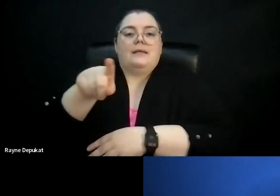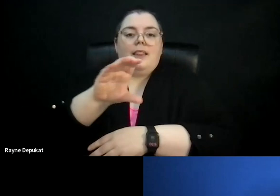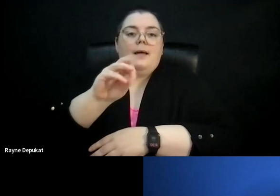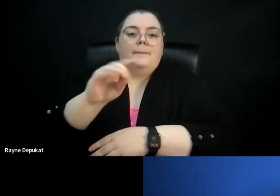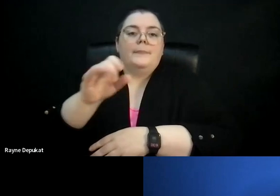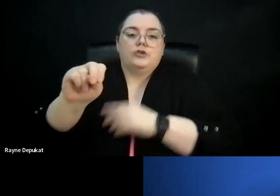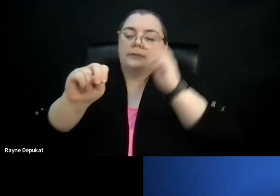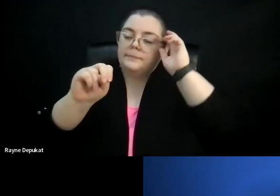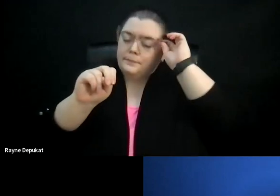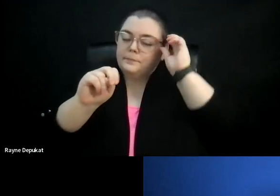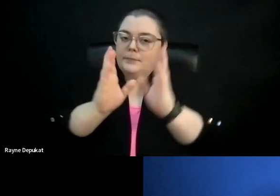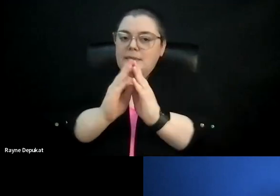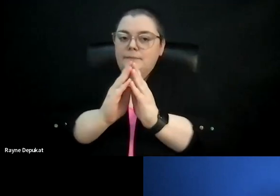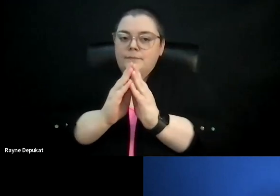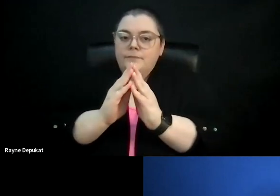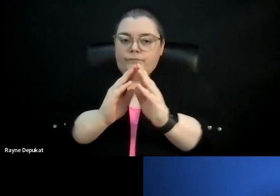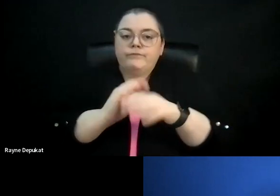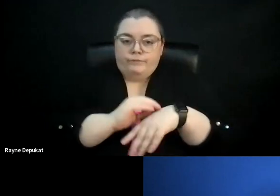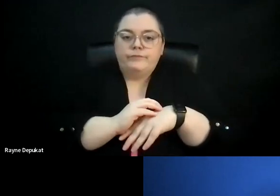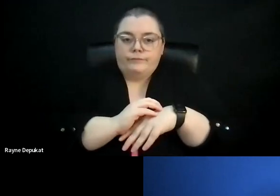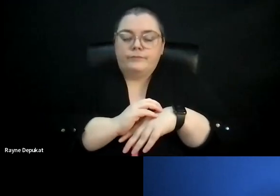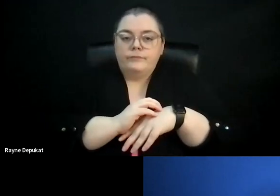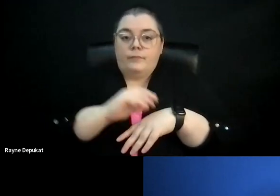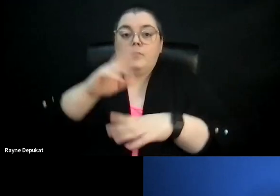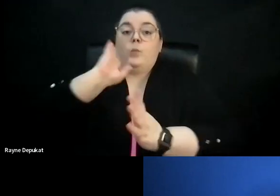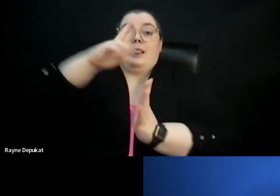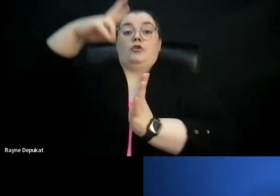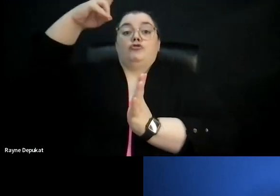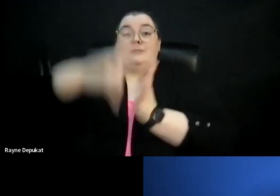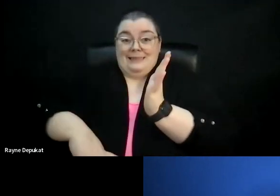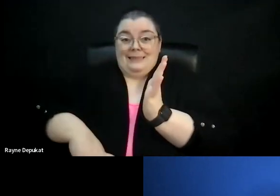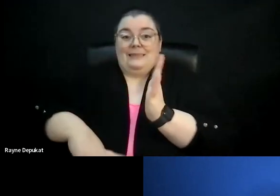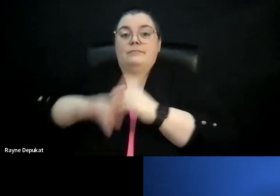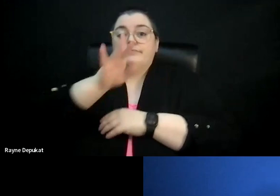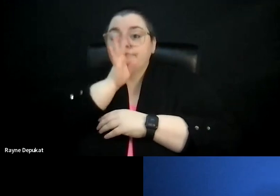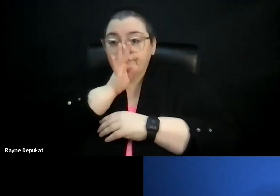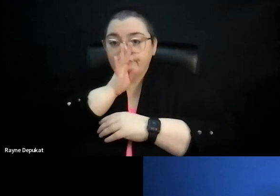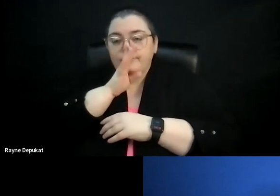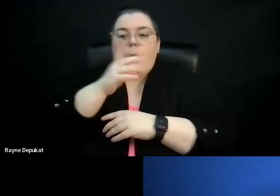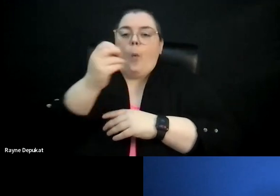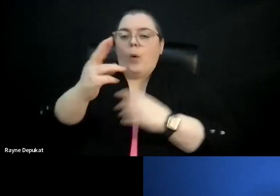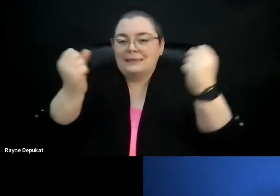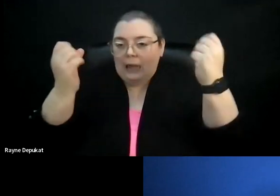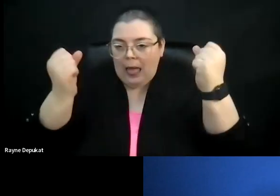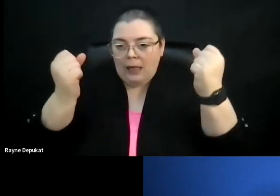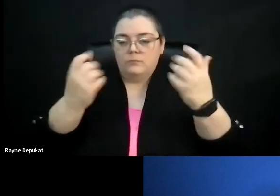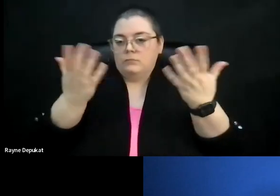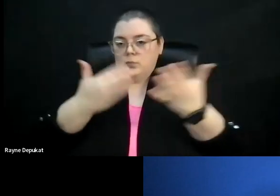So we will be reviewing that at the commission meeting. We will read the entire thing or sign